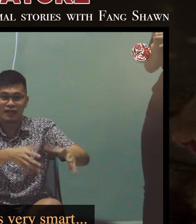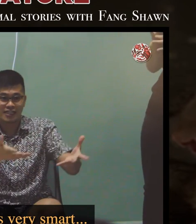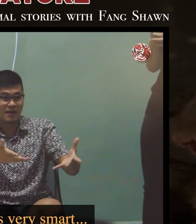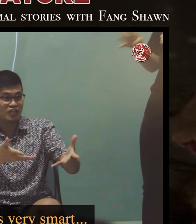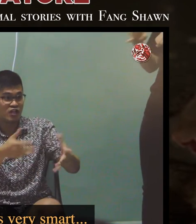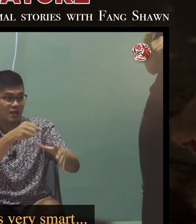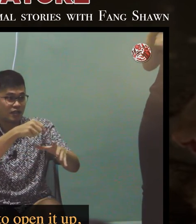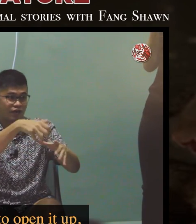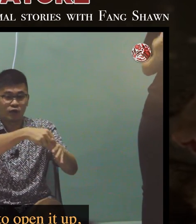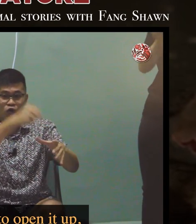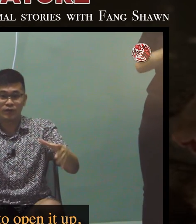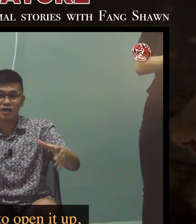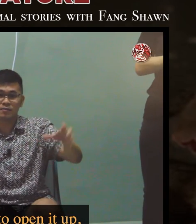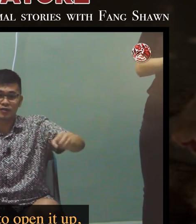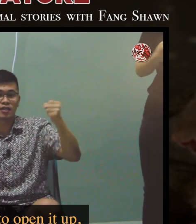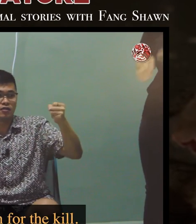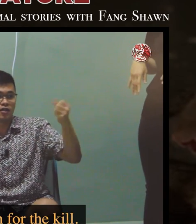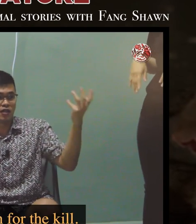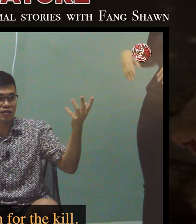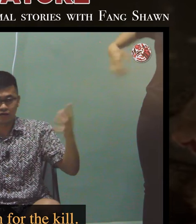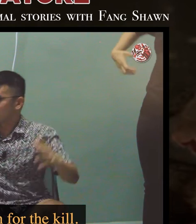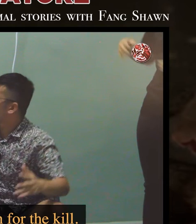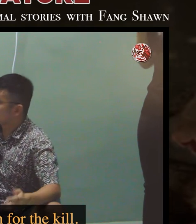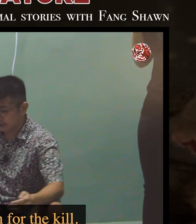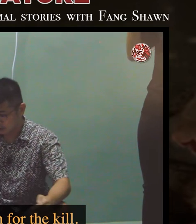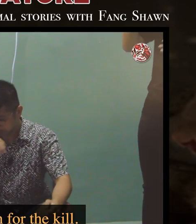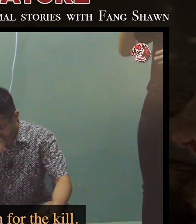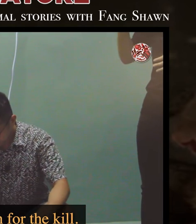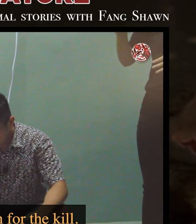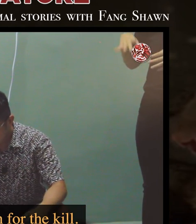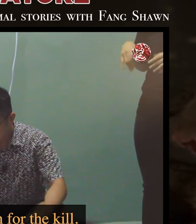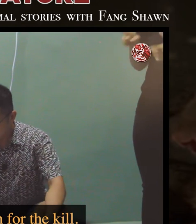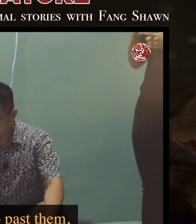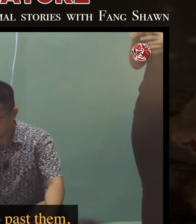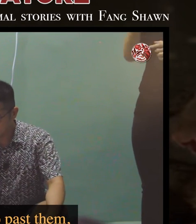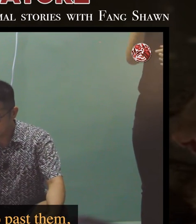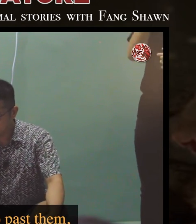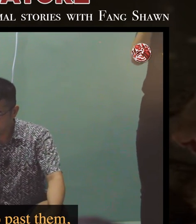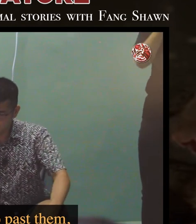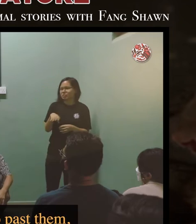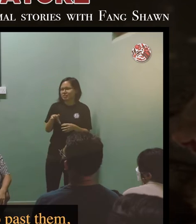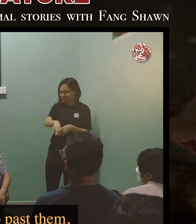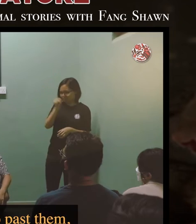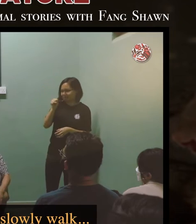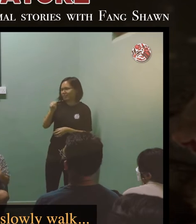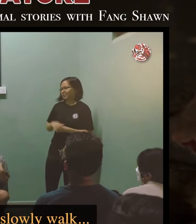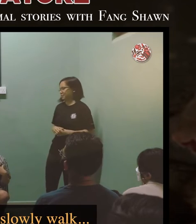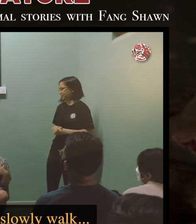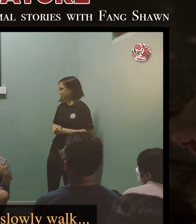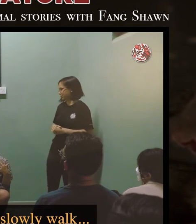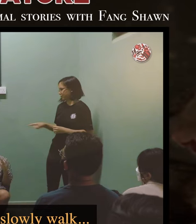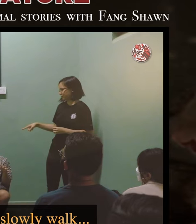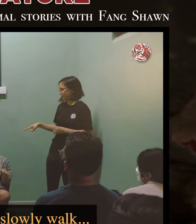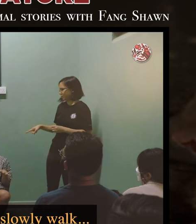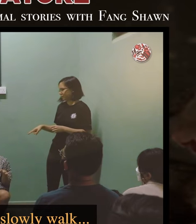And again, I said monkeys very smart, they found a way to open it up, take it, and went in for the kill. So, in order to go past them, what I did